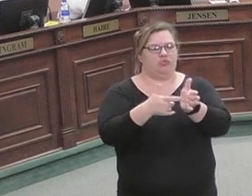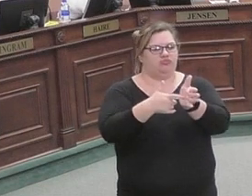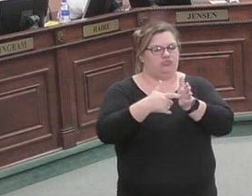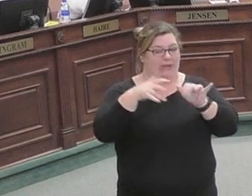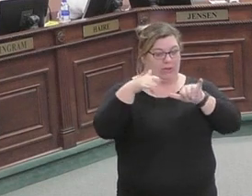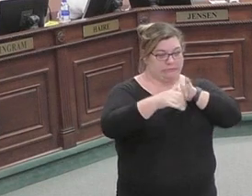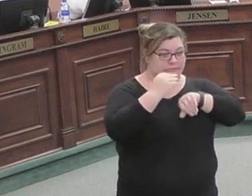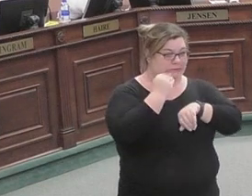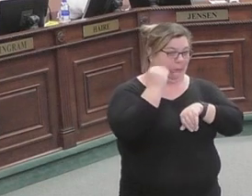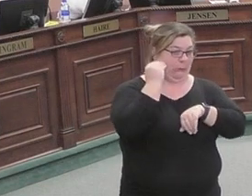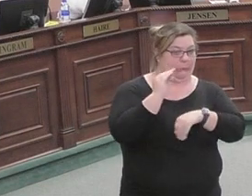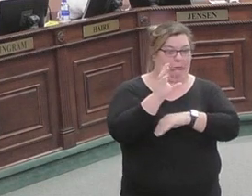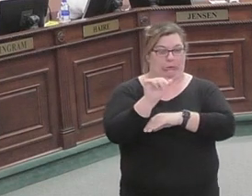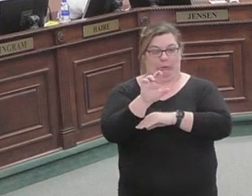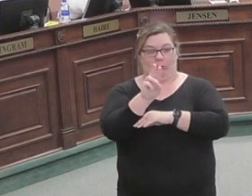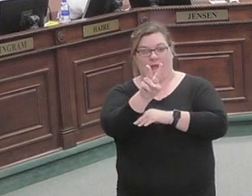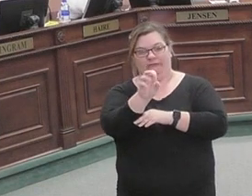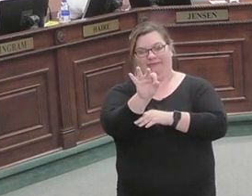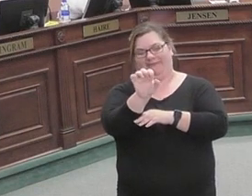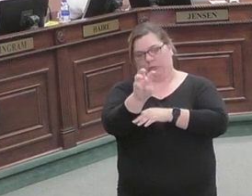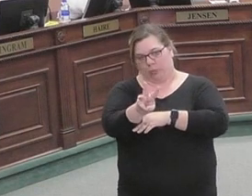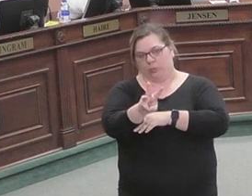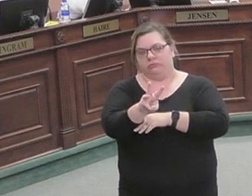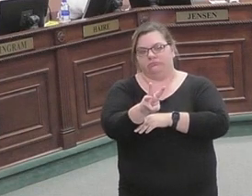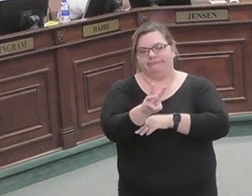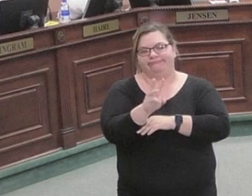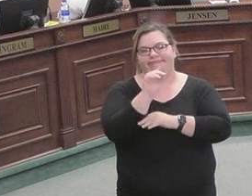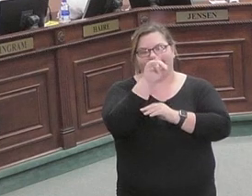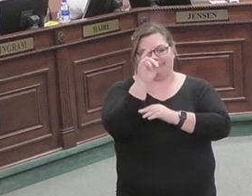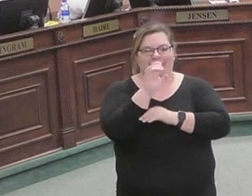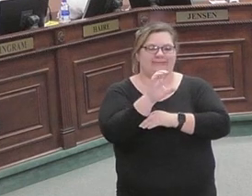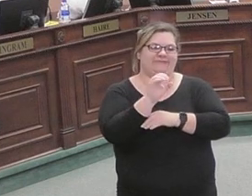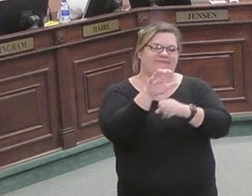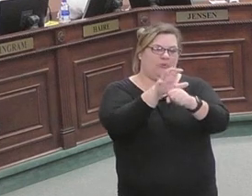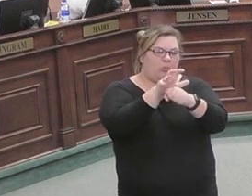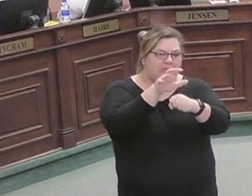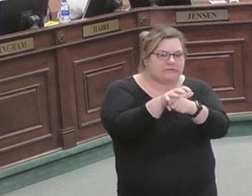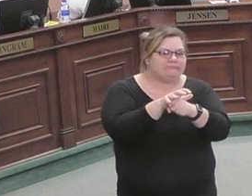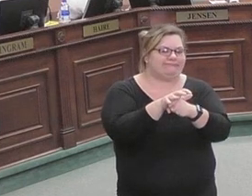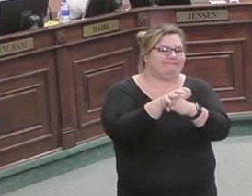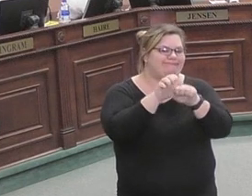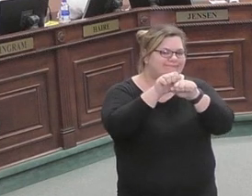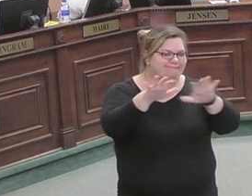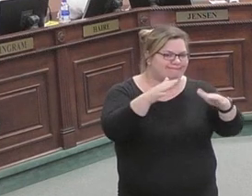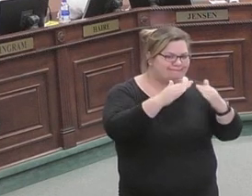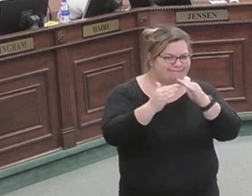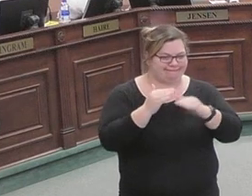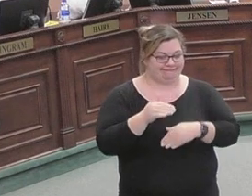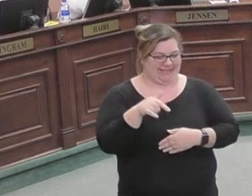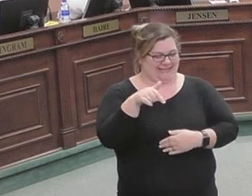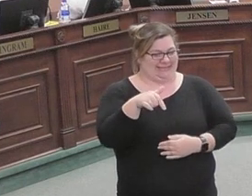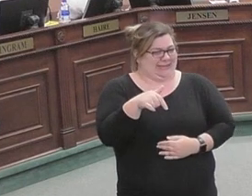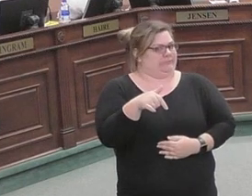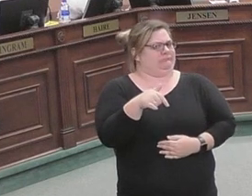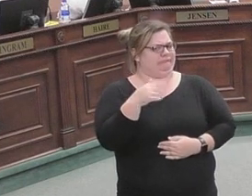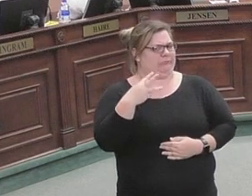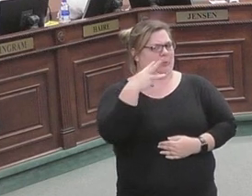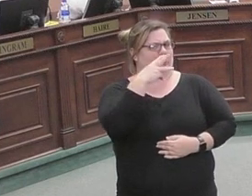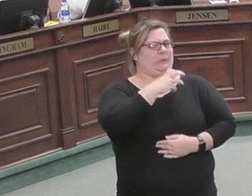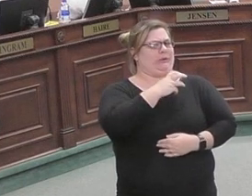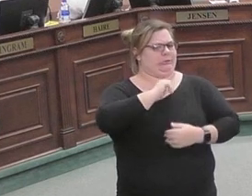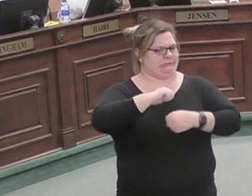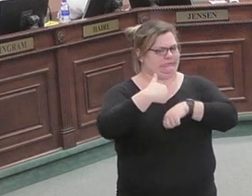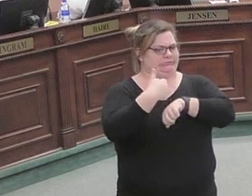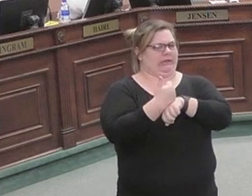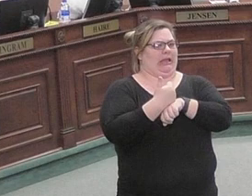the COVID-19 challenges across the city. Before we begin, as this is a somewhat unusual arrangement for a press event in that we